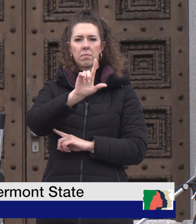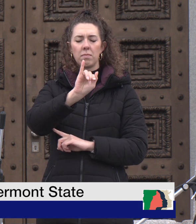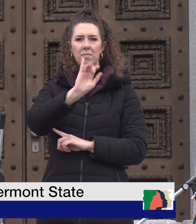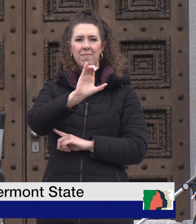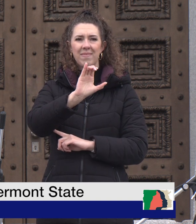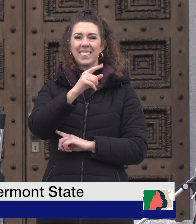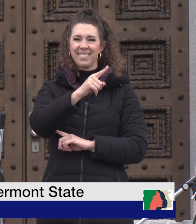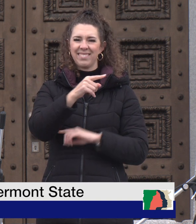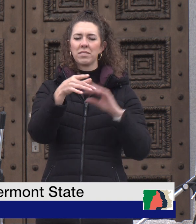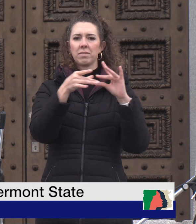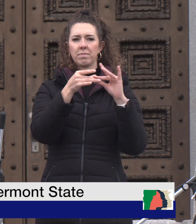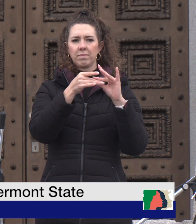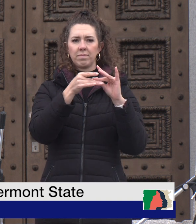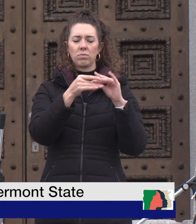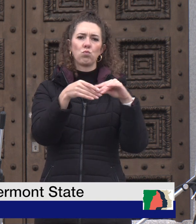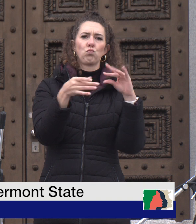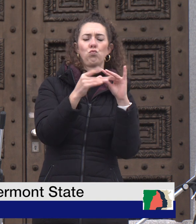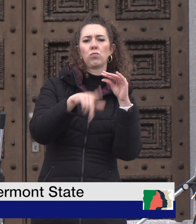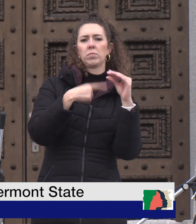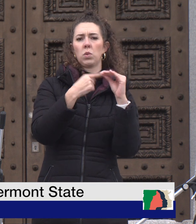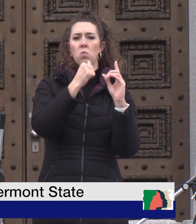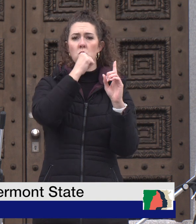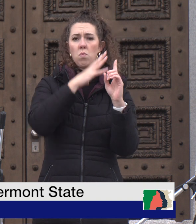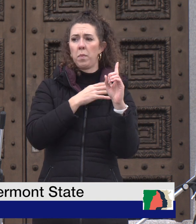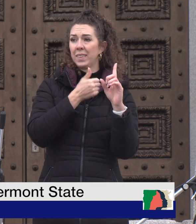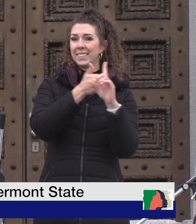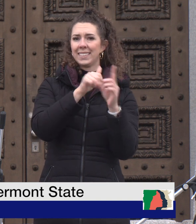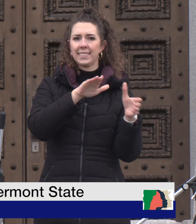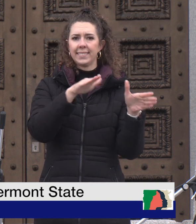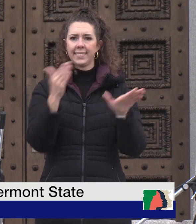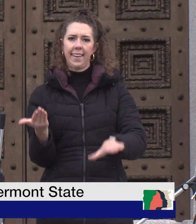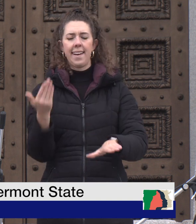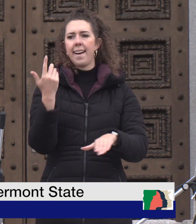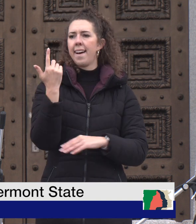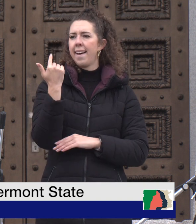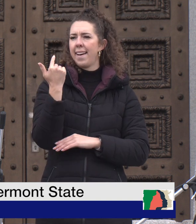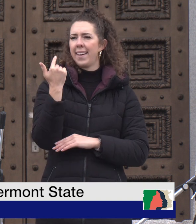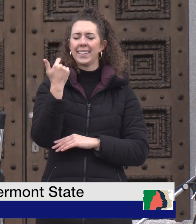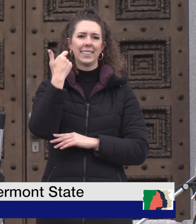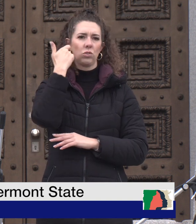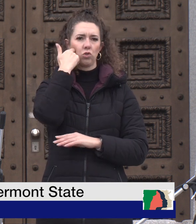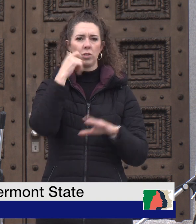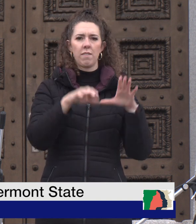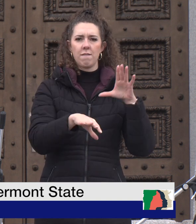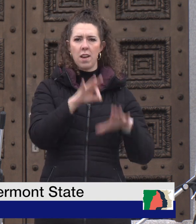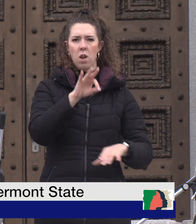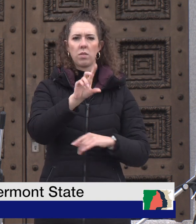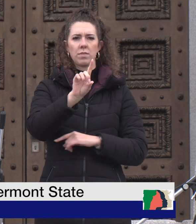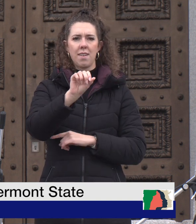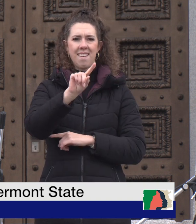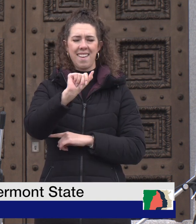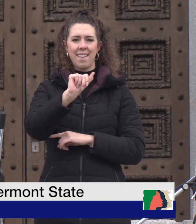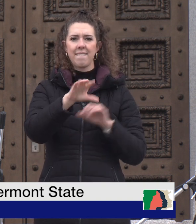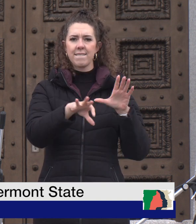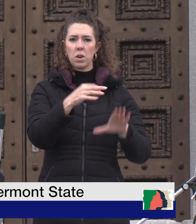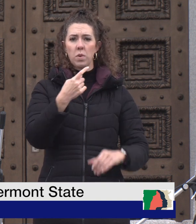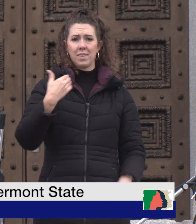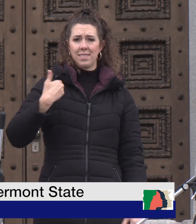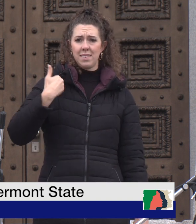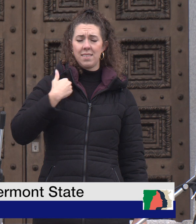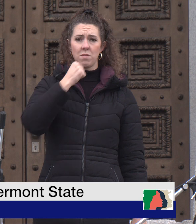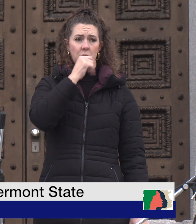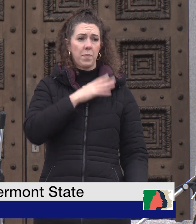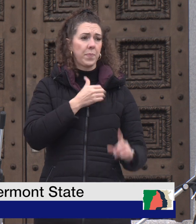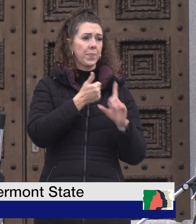on a woman who died a year ago. They just were able to look at the data. A young woman,